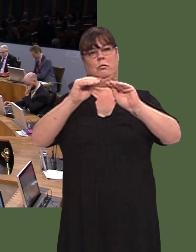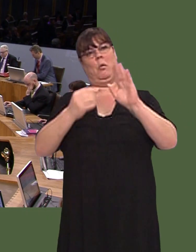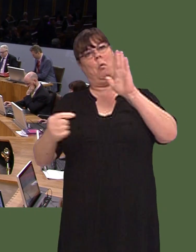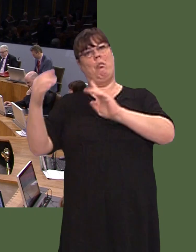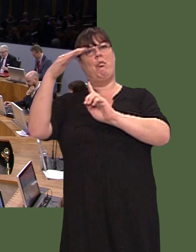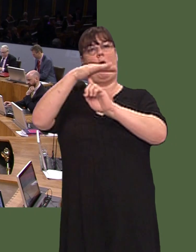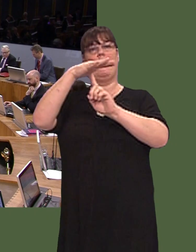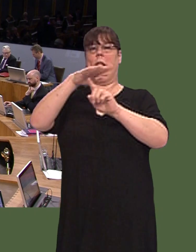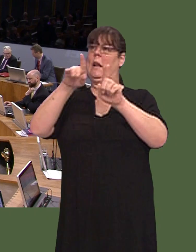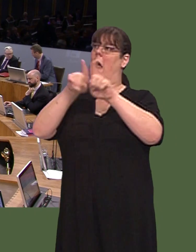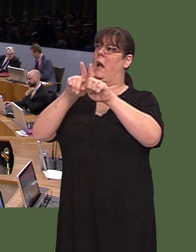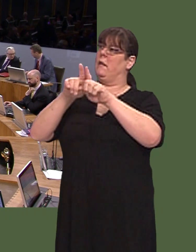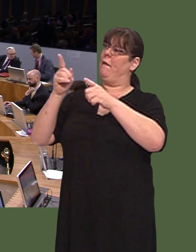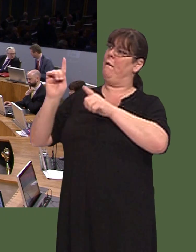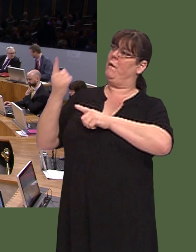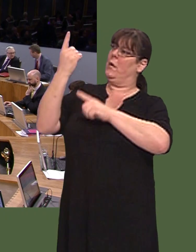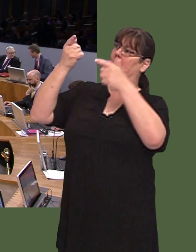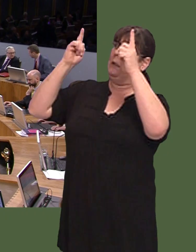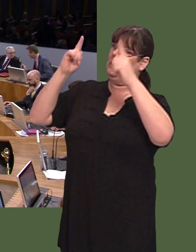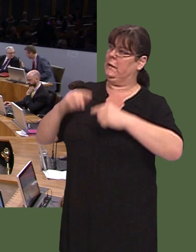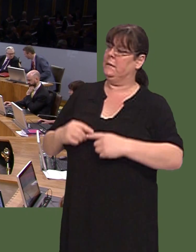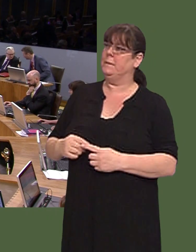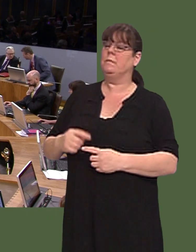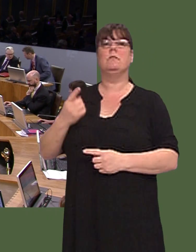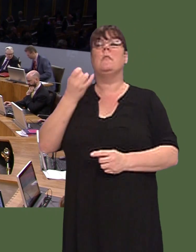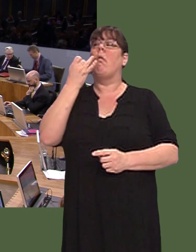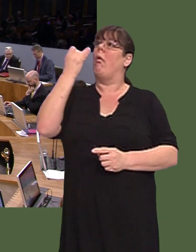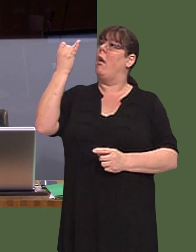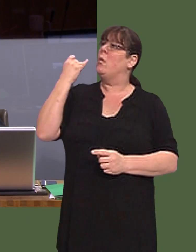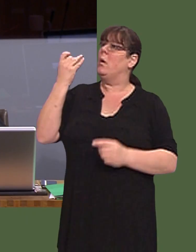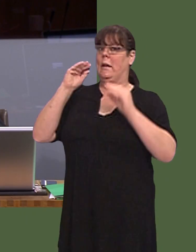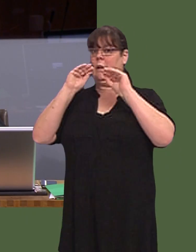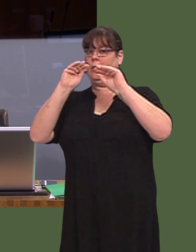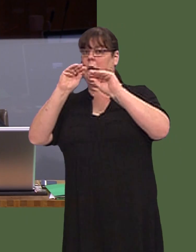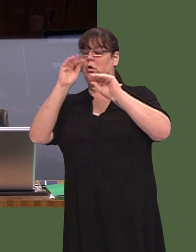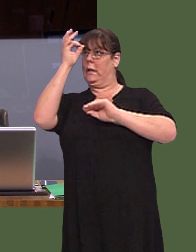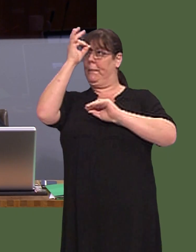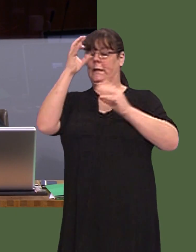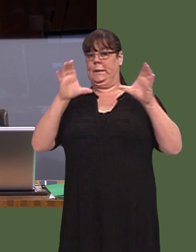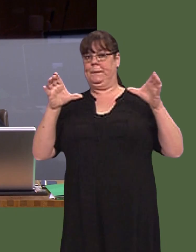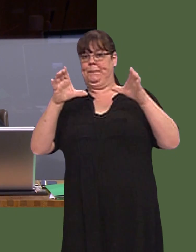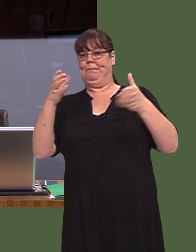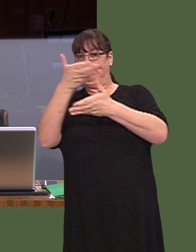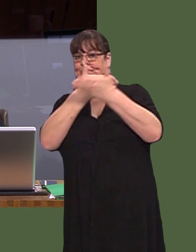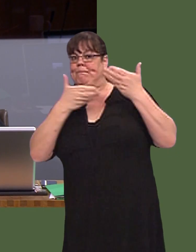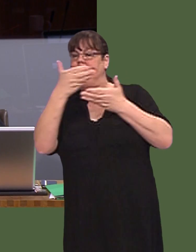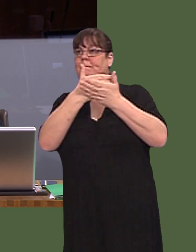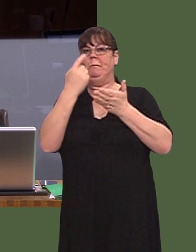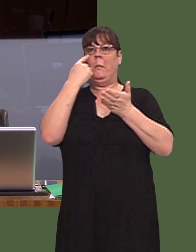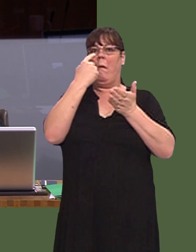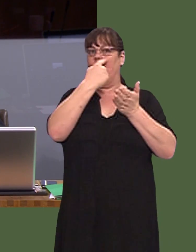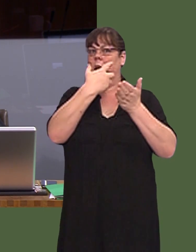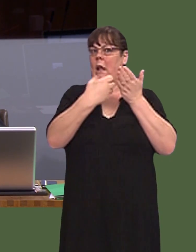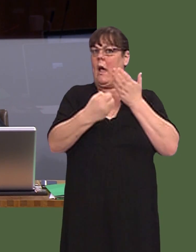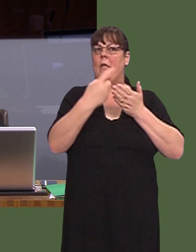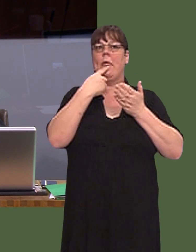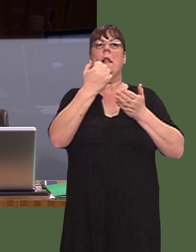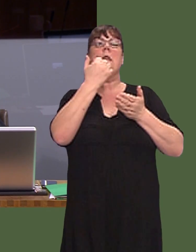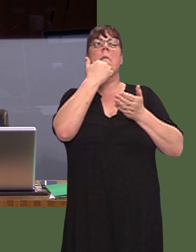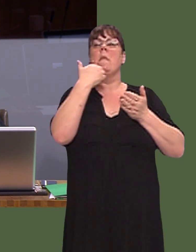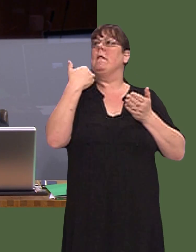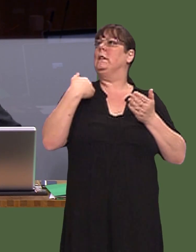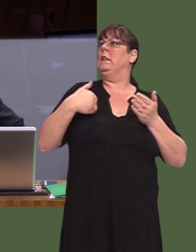this for myself. They can be taking painkillers which lead to all kinds of side effects. Why is it that